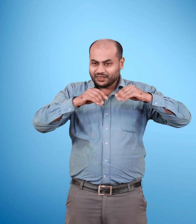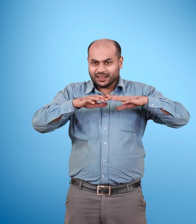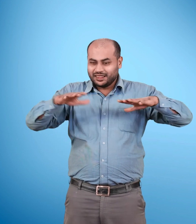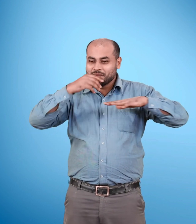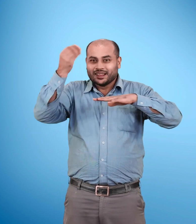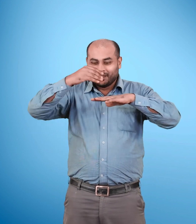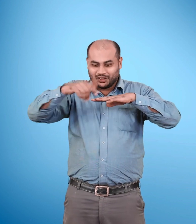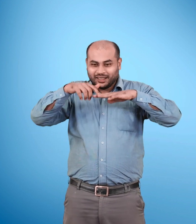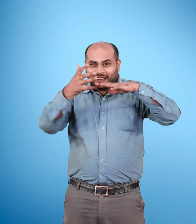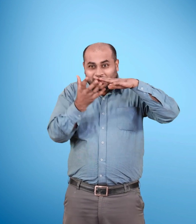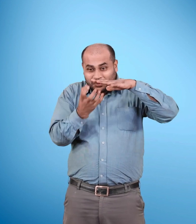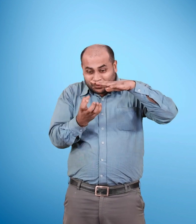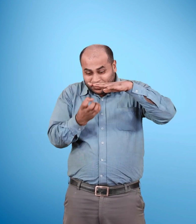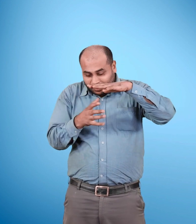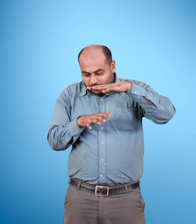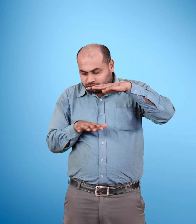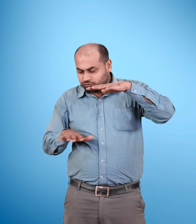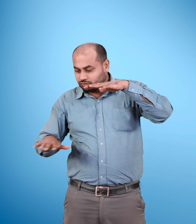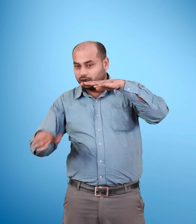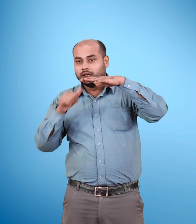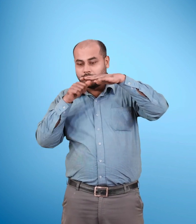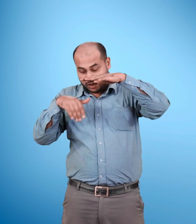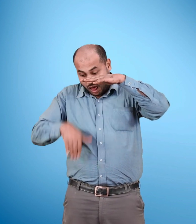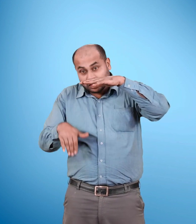The rest seeps into the ground.